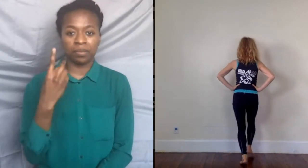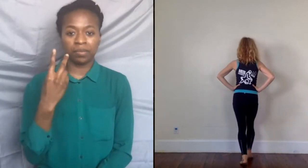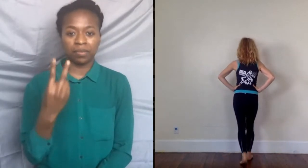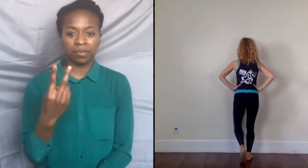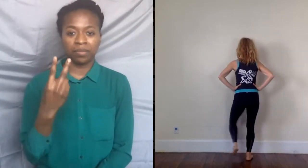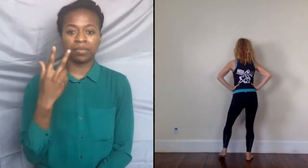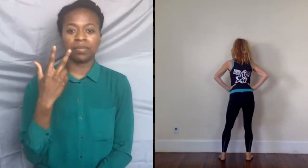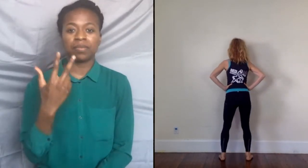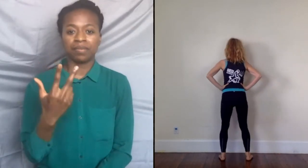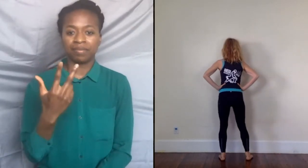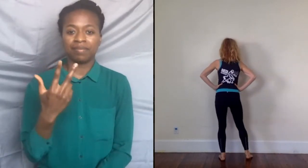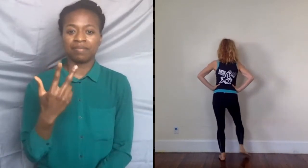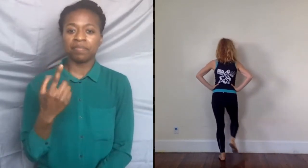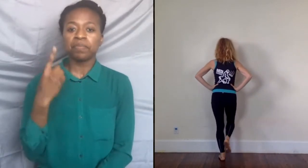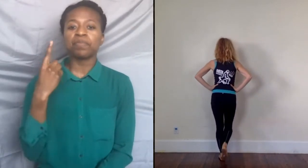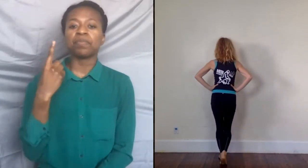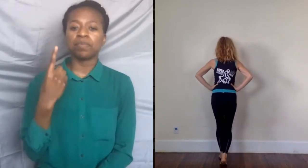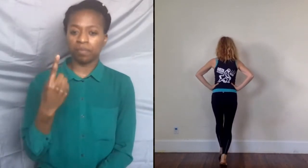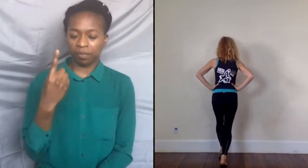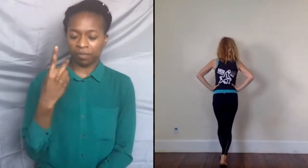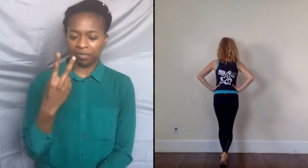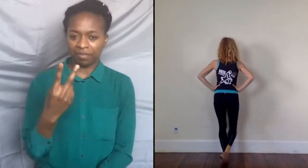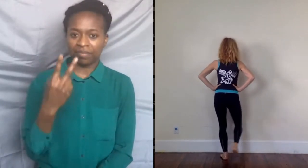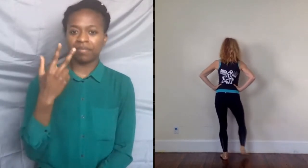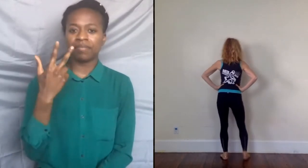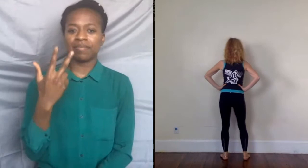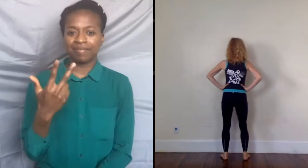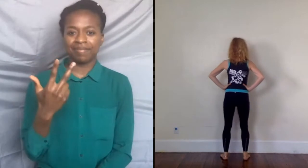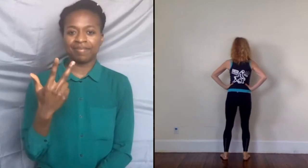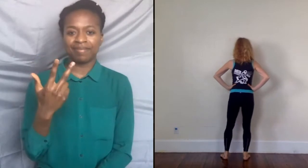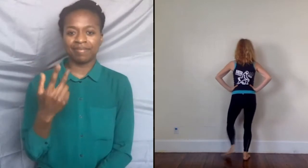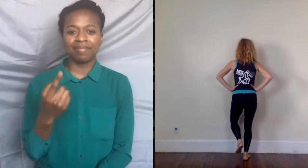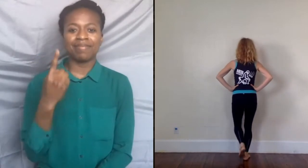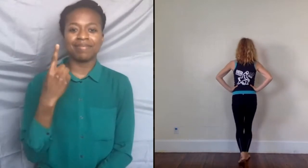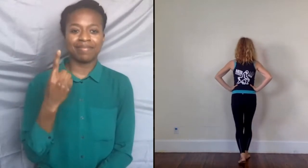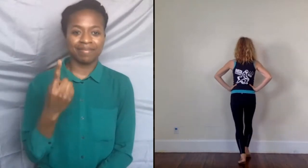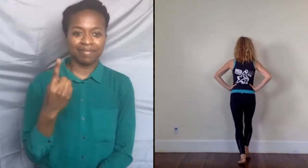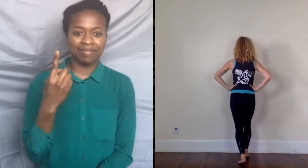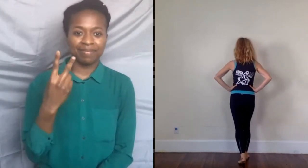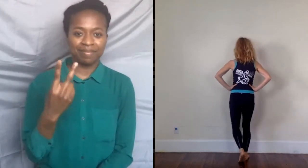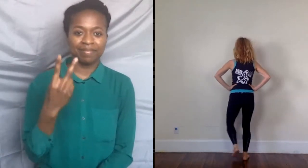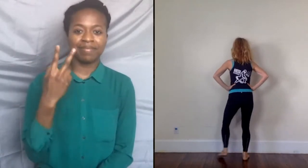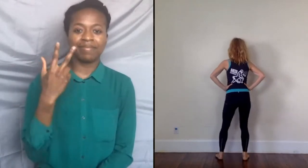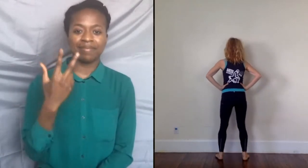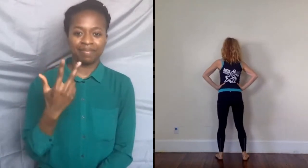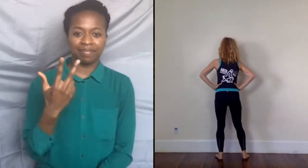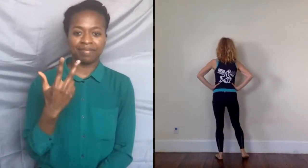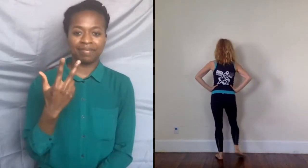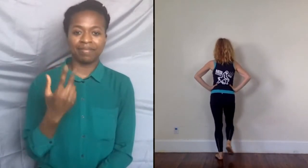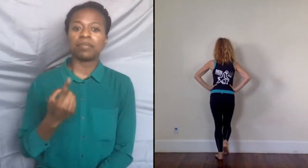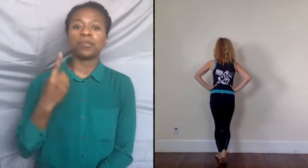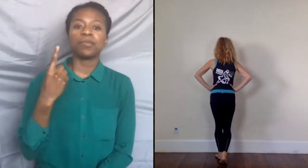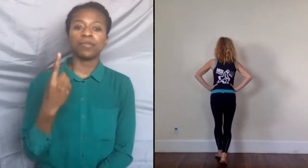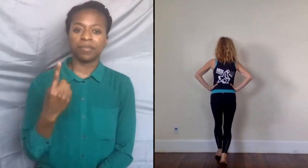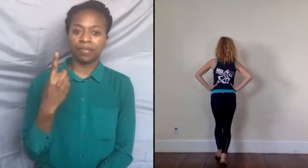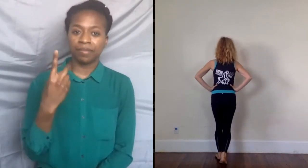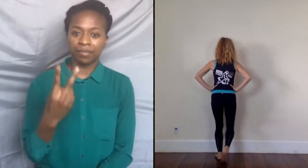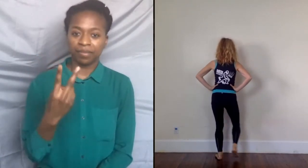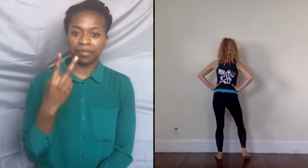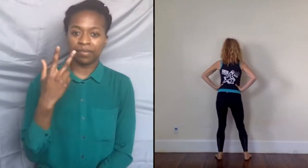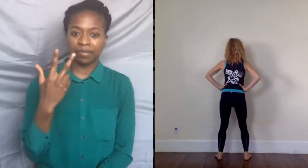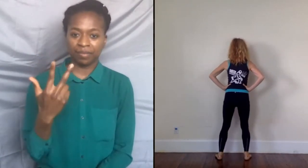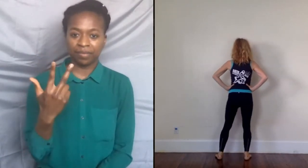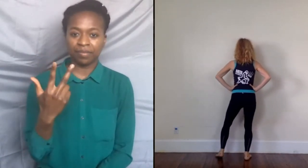diagonal and open and diagonal and open, diagonal and open and 1,